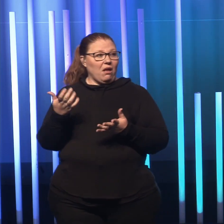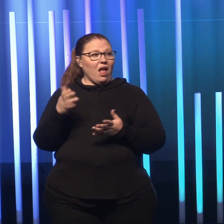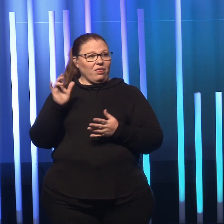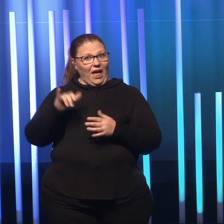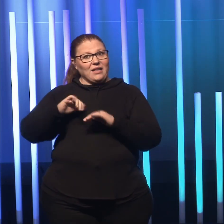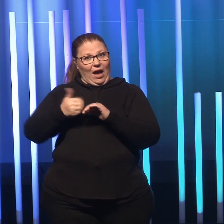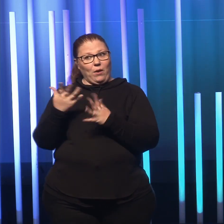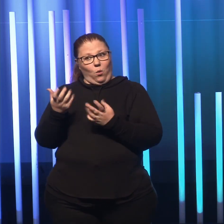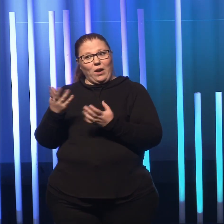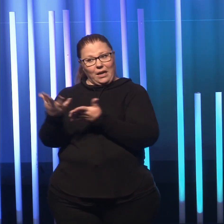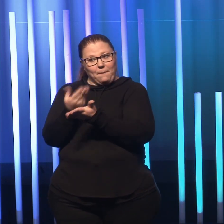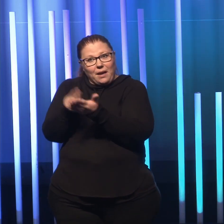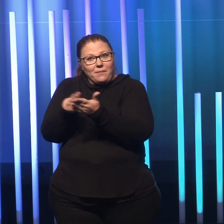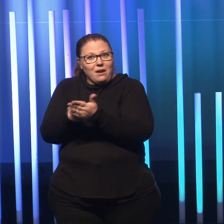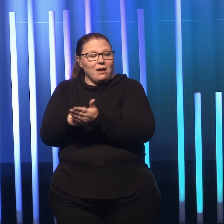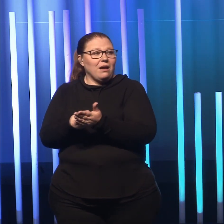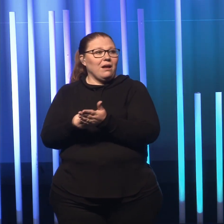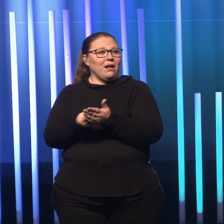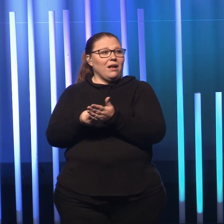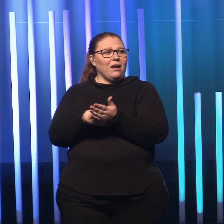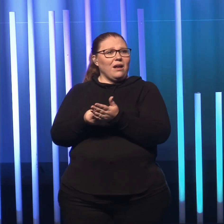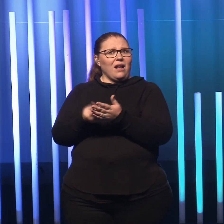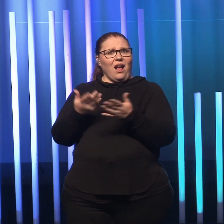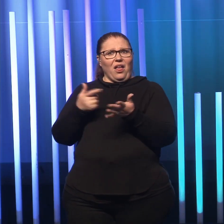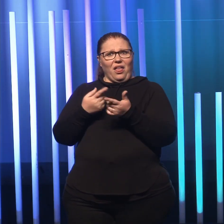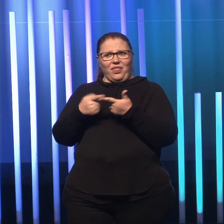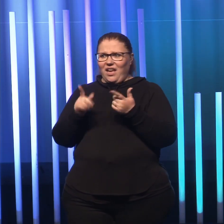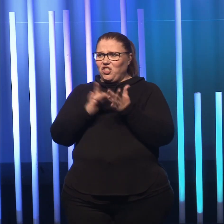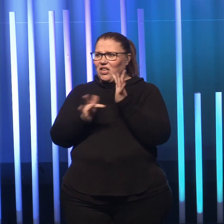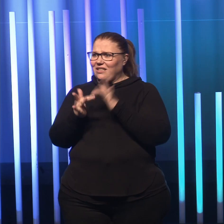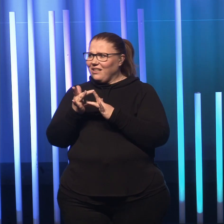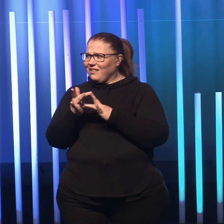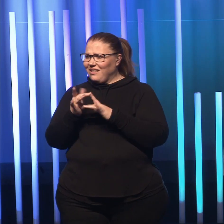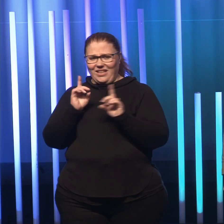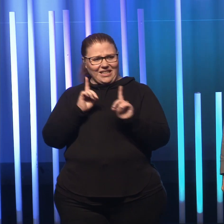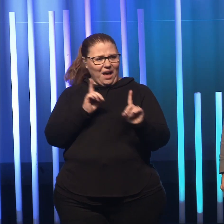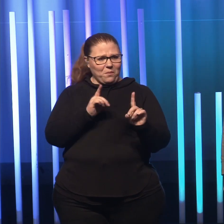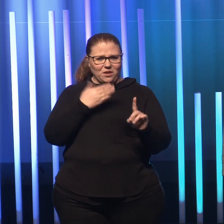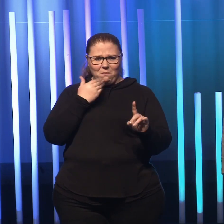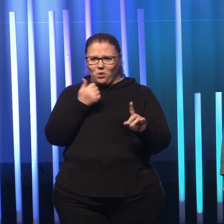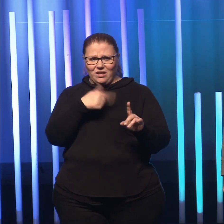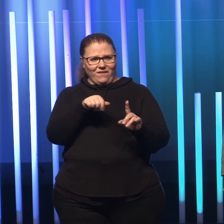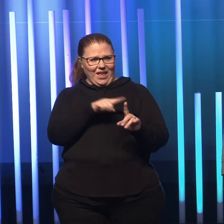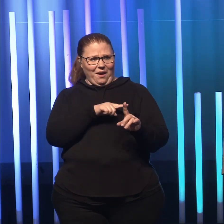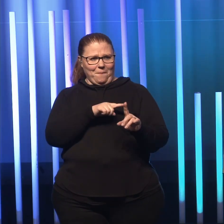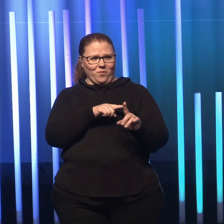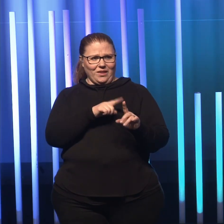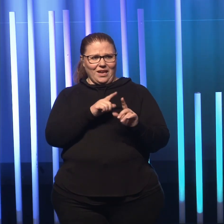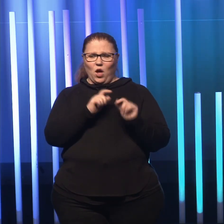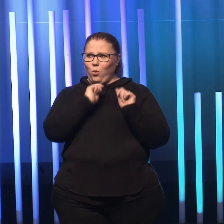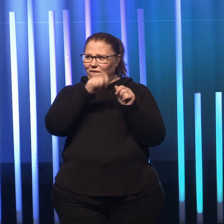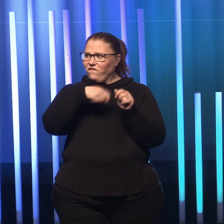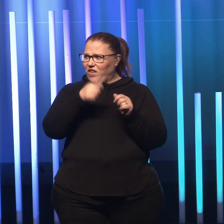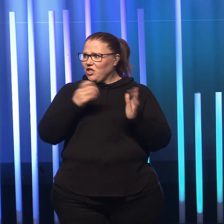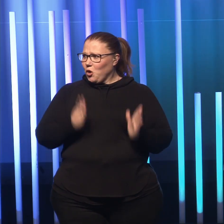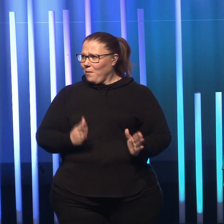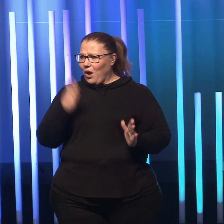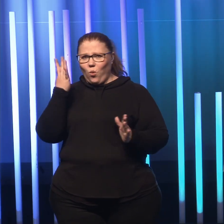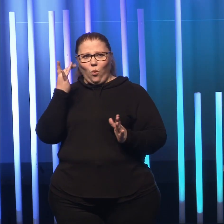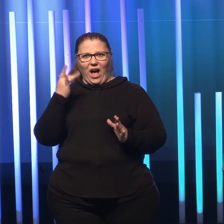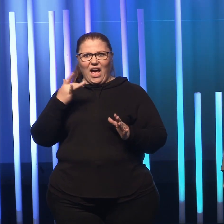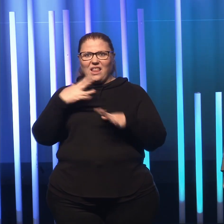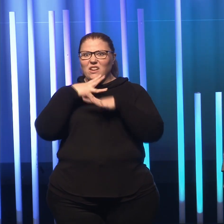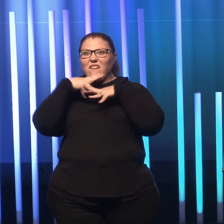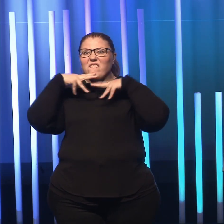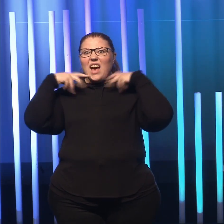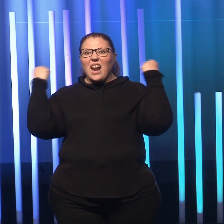why Jesus, his disciples were what? Most of them were fishermen because they were fed